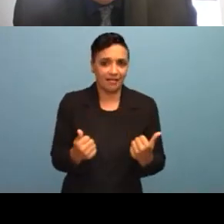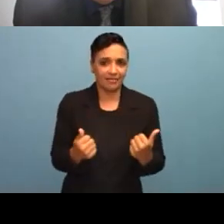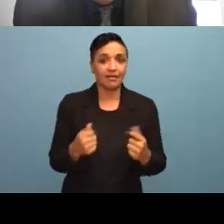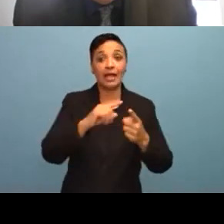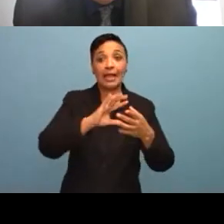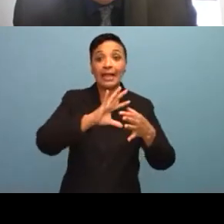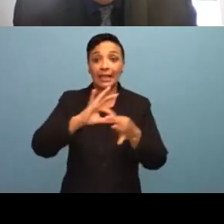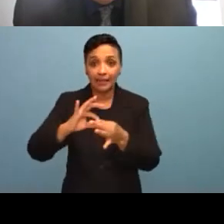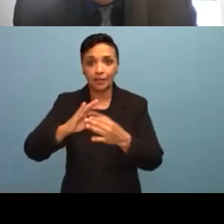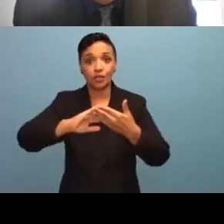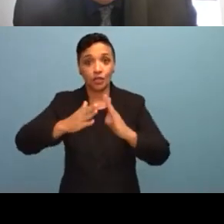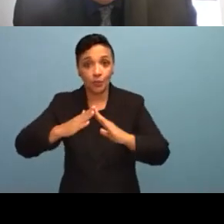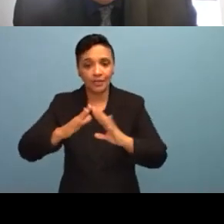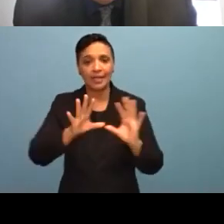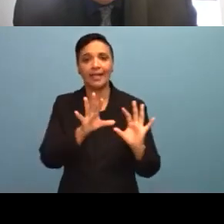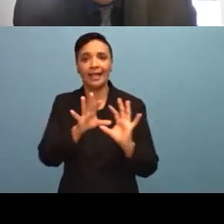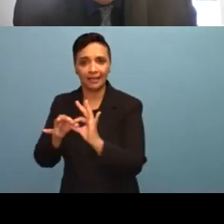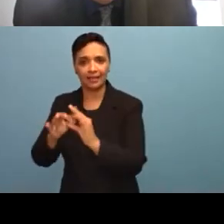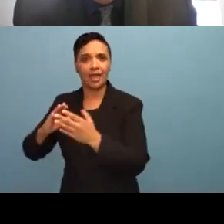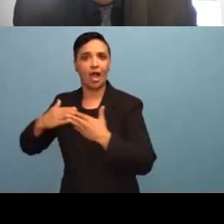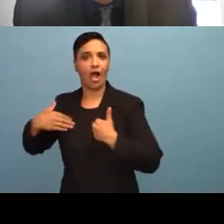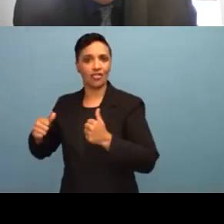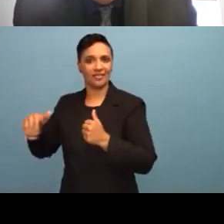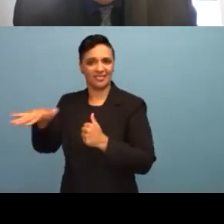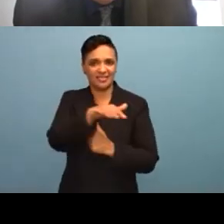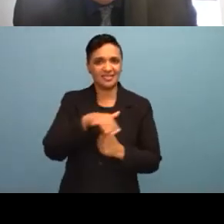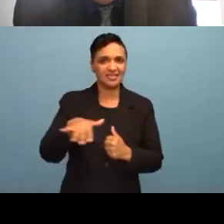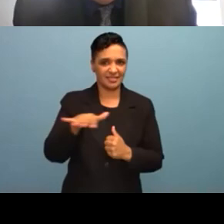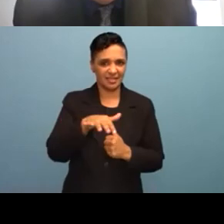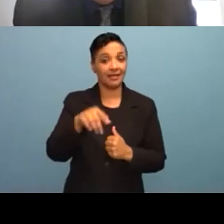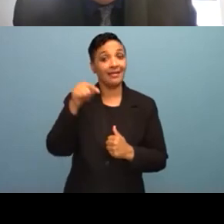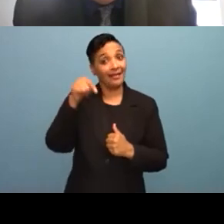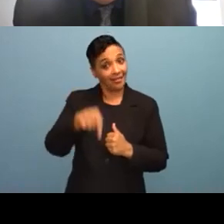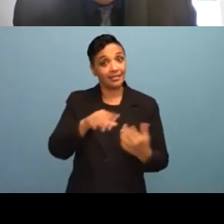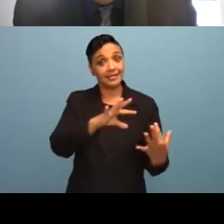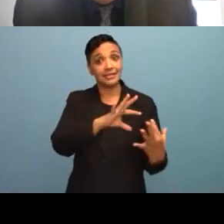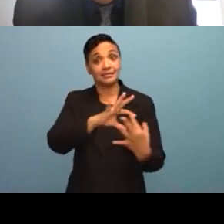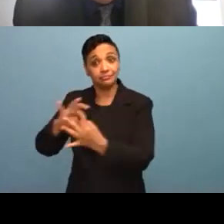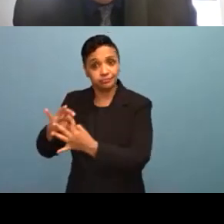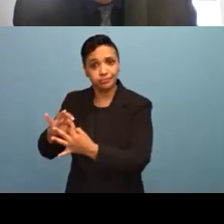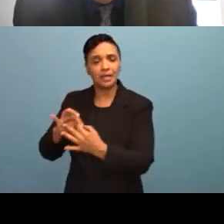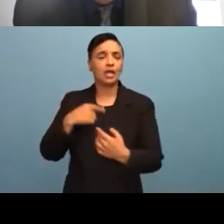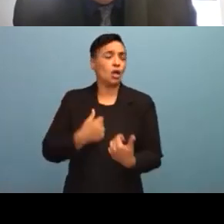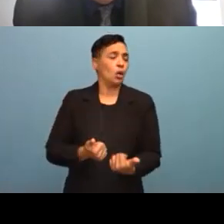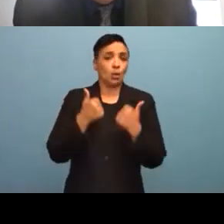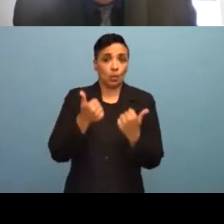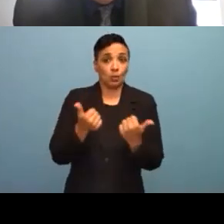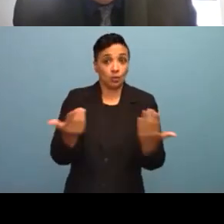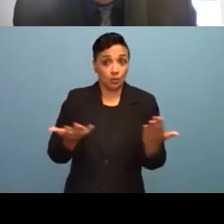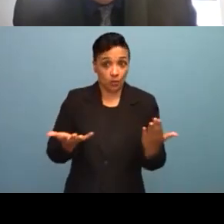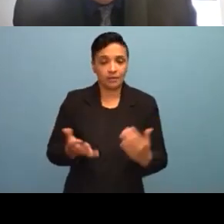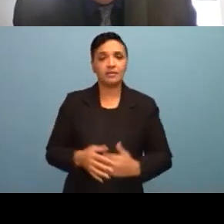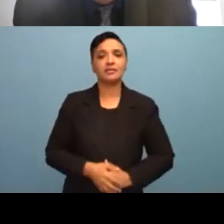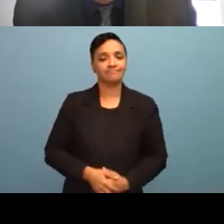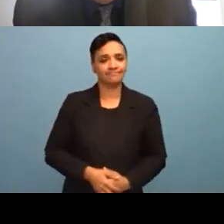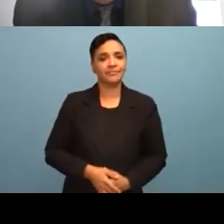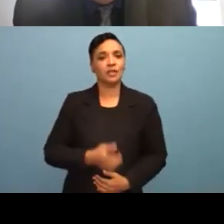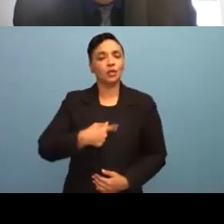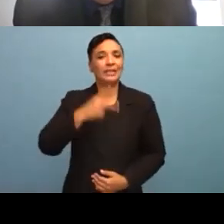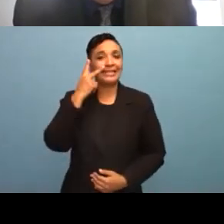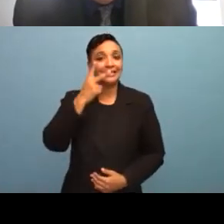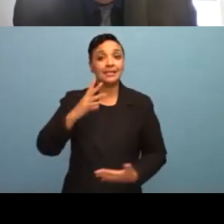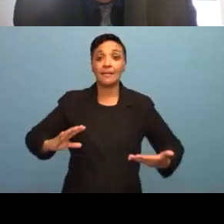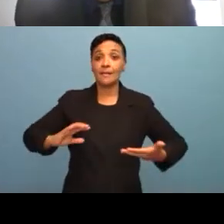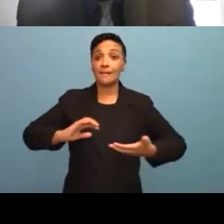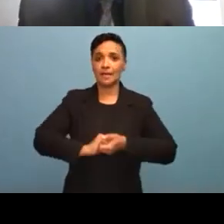sector, to generate that evidence and recommendation. A particular really great part of it, though, is again, when we're looking at partnerships, it's not just at the